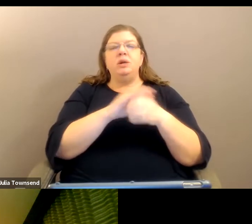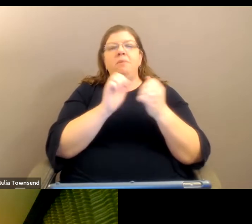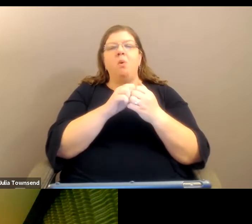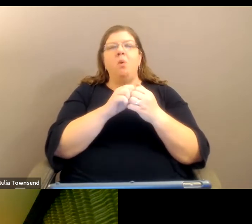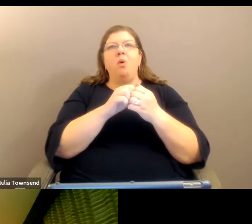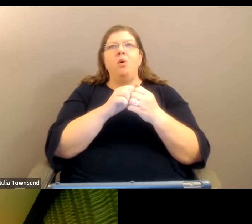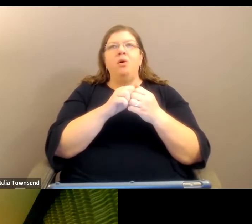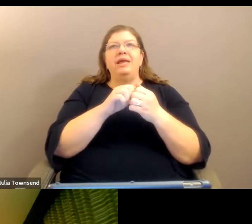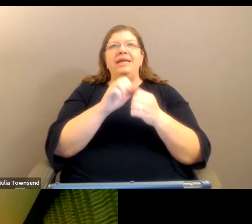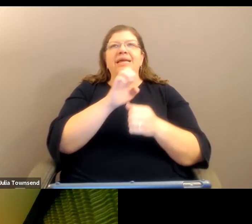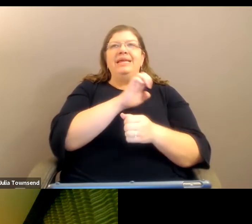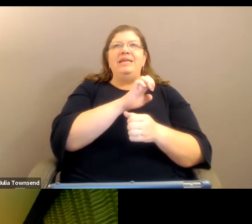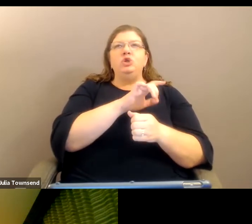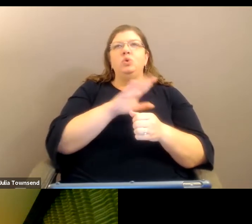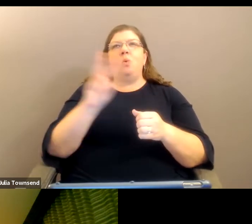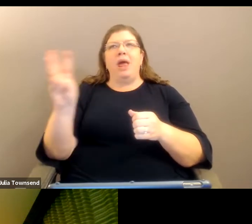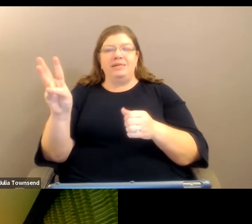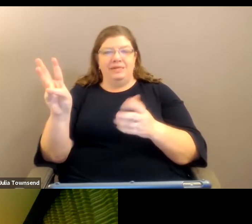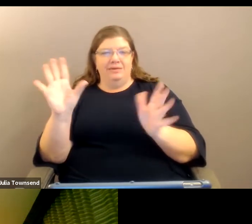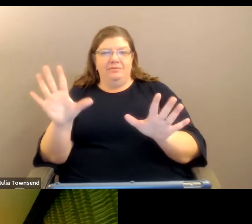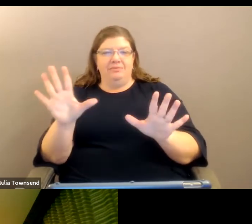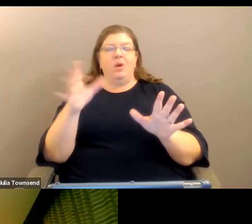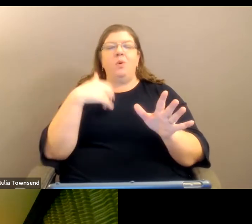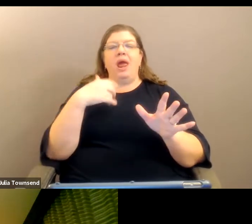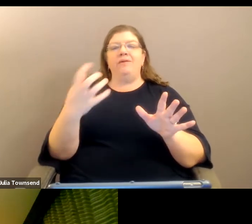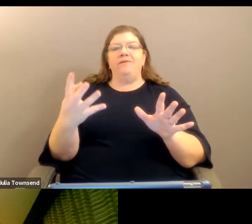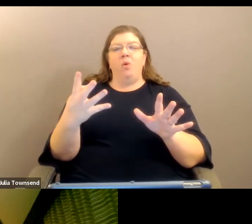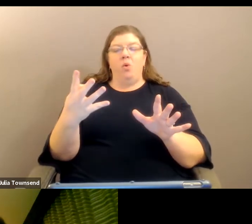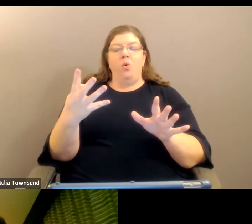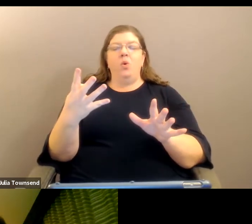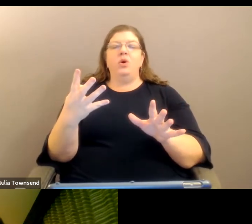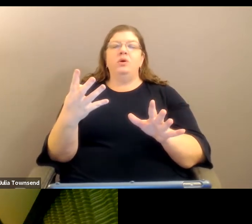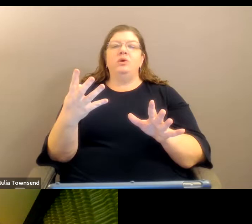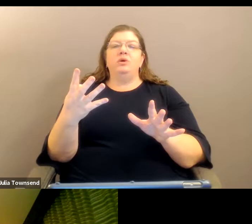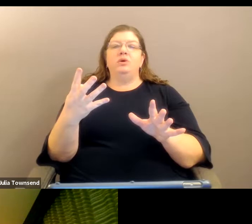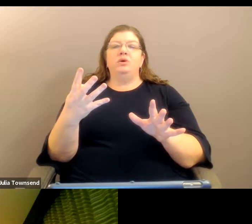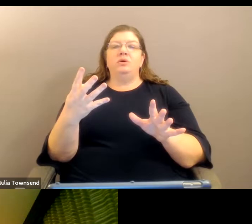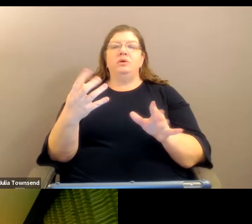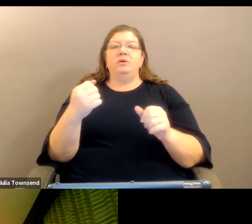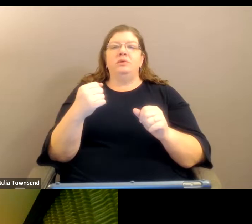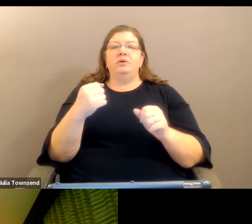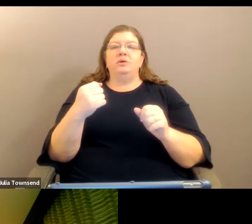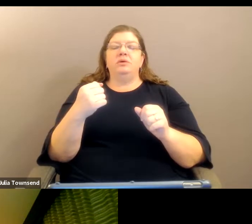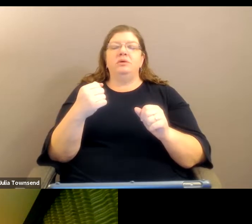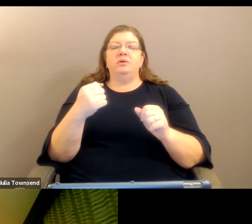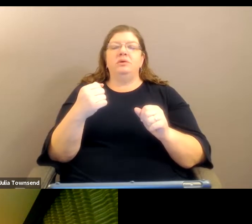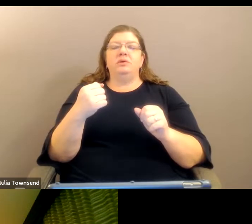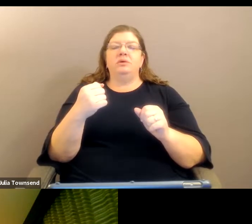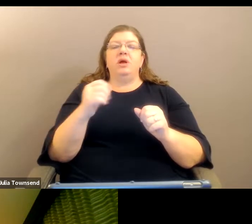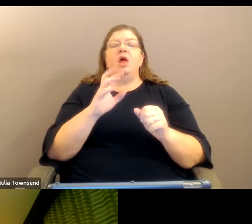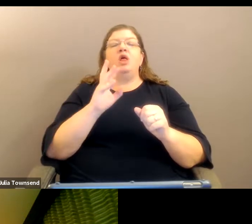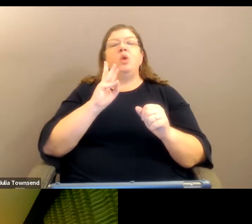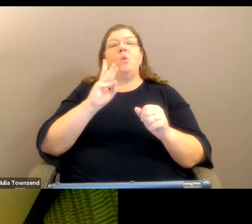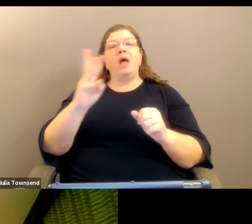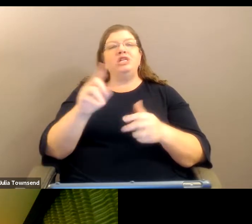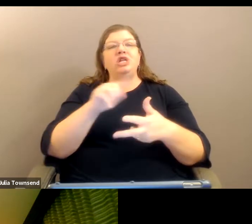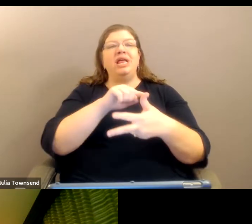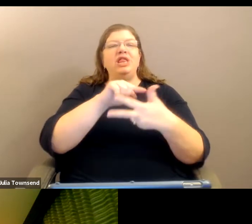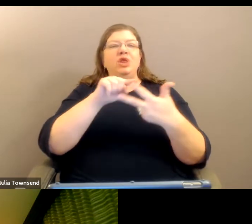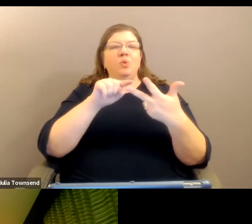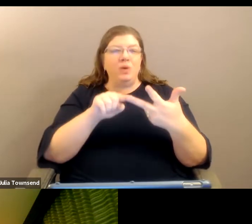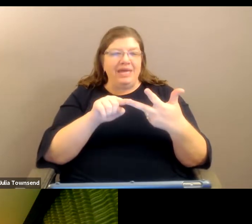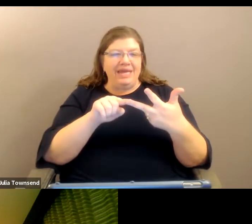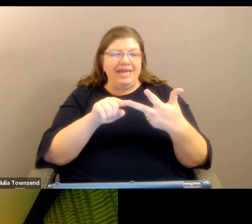east-west manner. And we did have for the westerly 3 trustee areas, different school